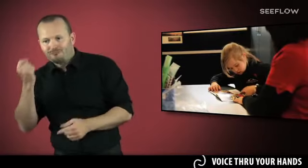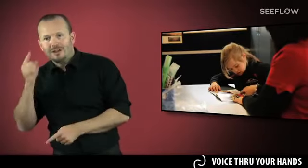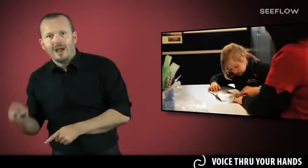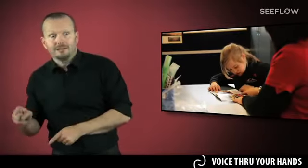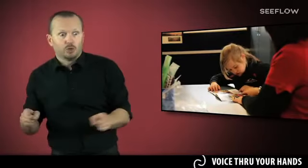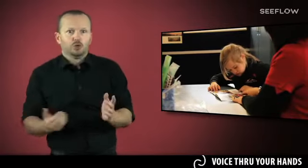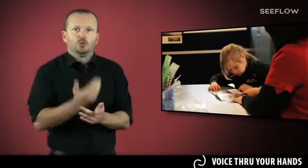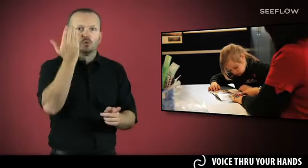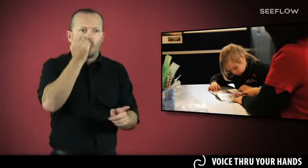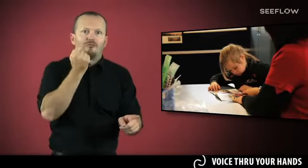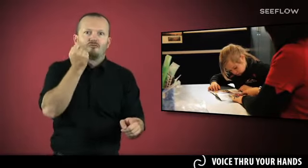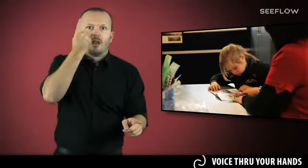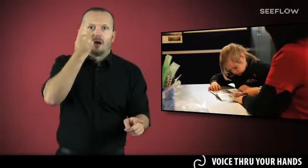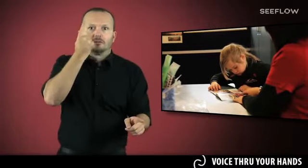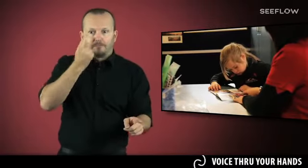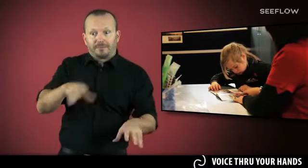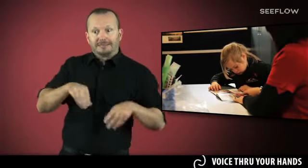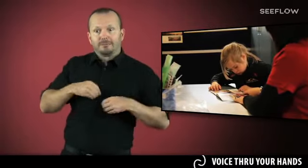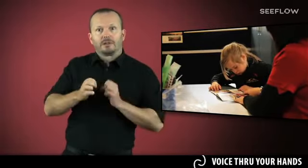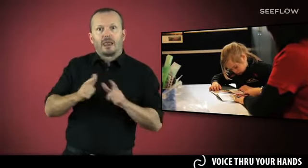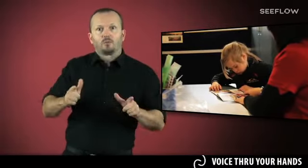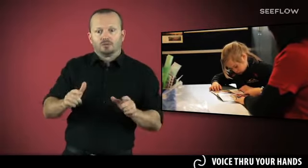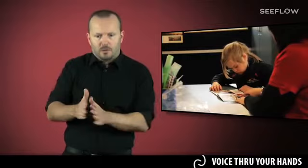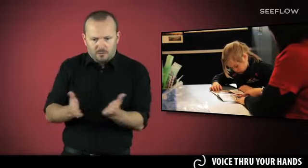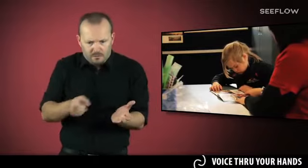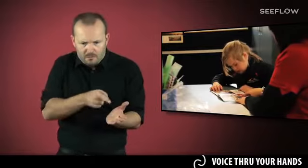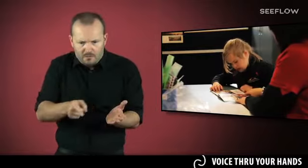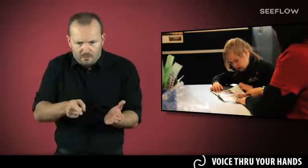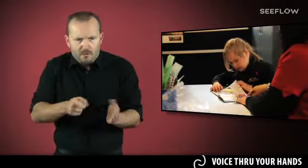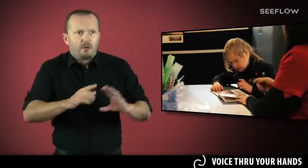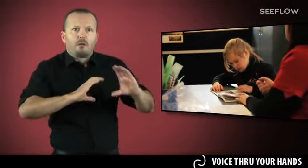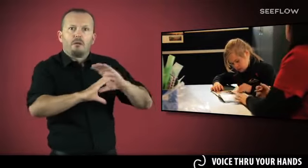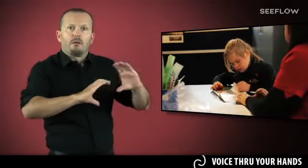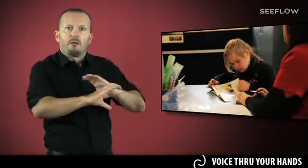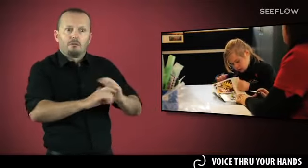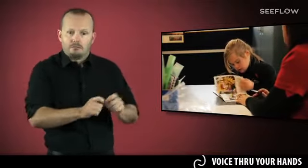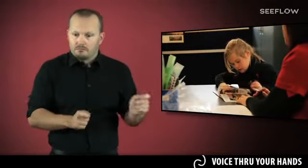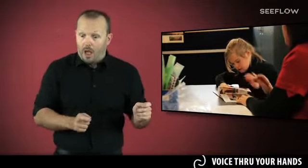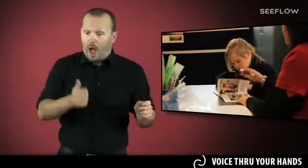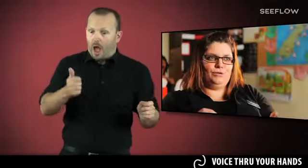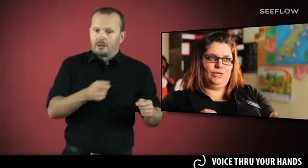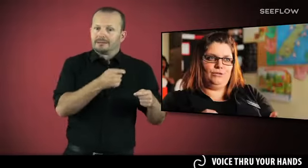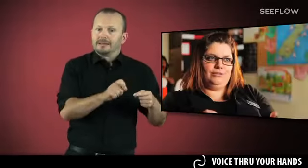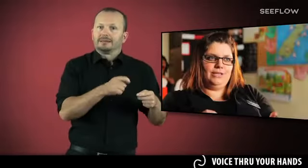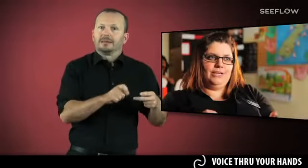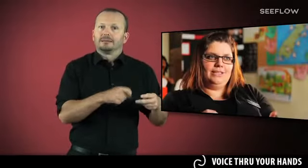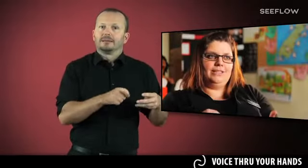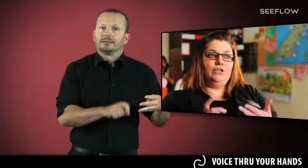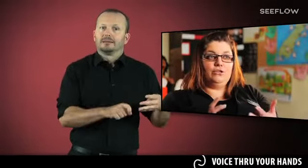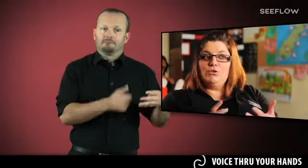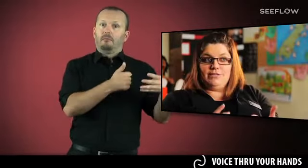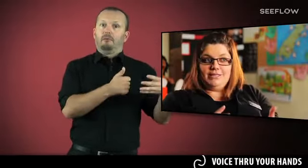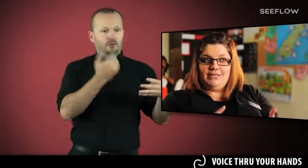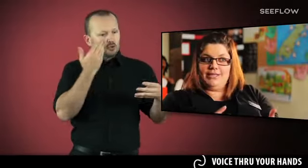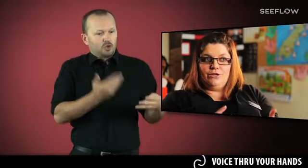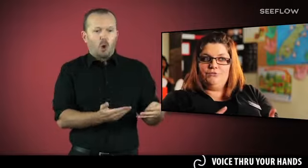And that's what's really important. If you've got a child that can't communicate and can't tick your boxes like you normally do, then